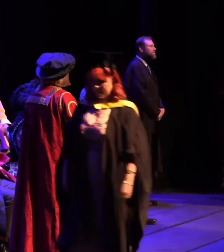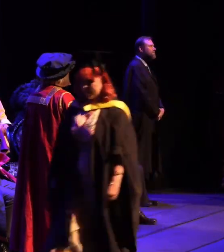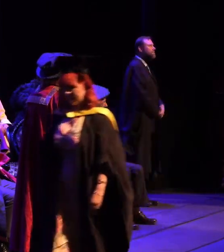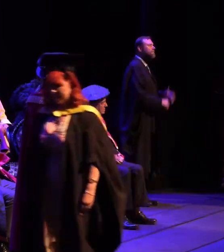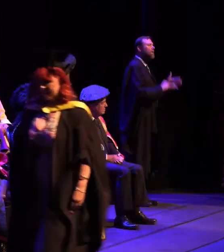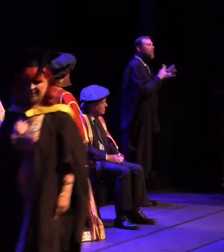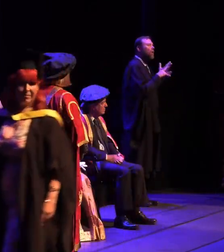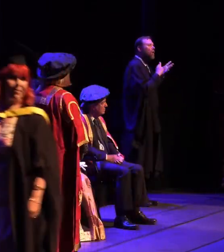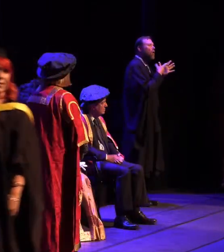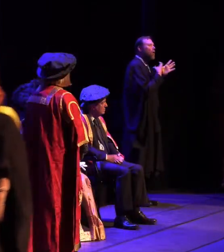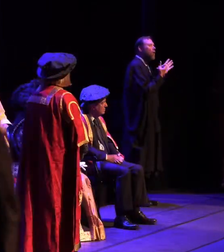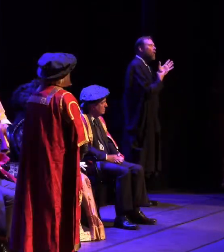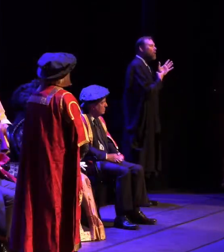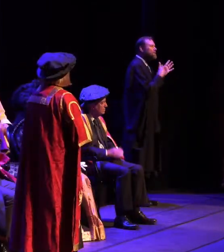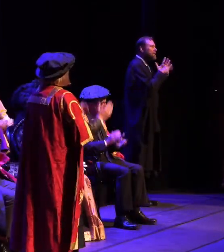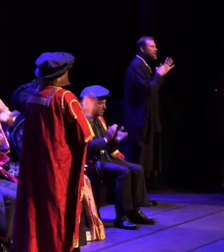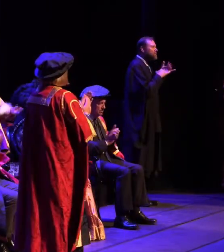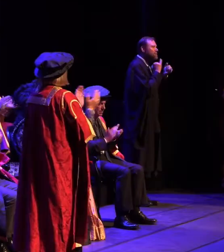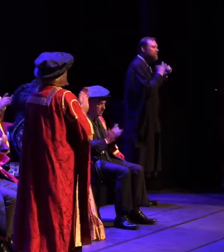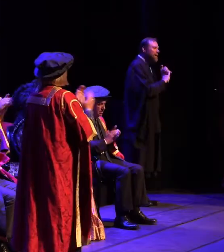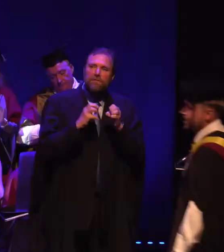Oscar James Lewis Diamond.